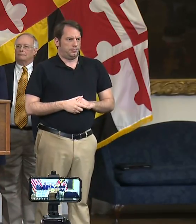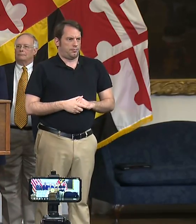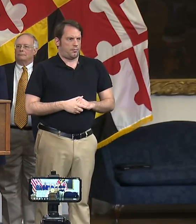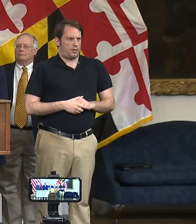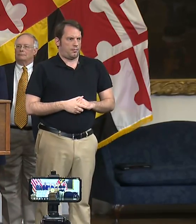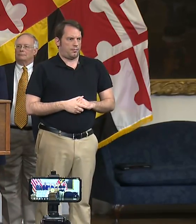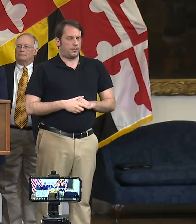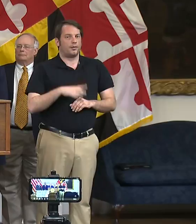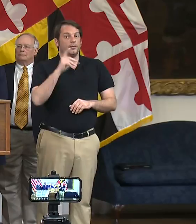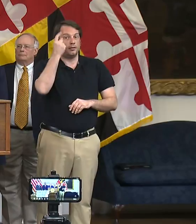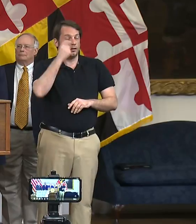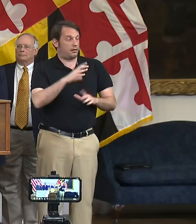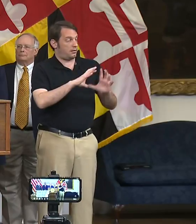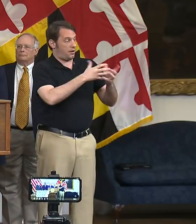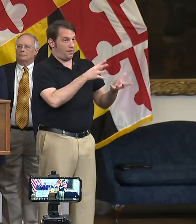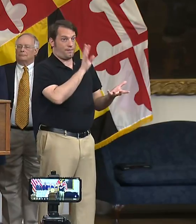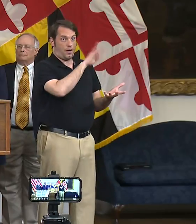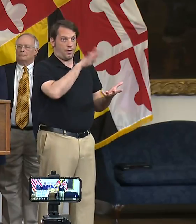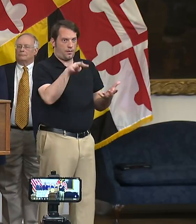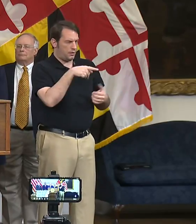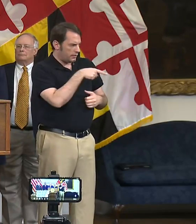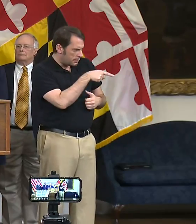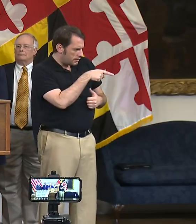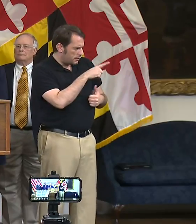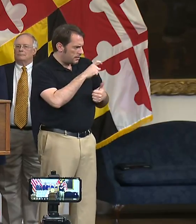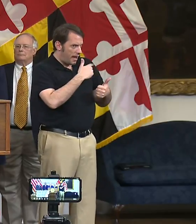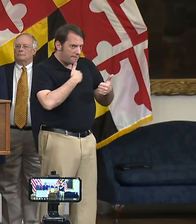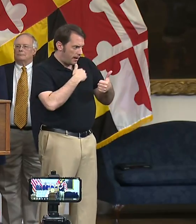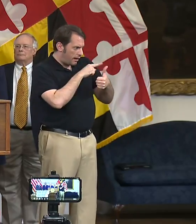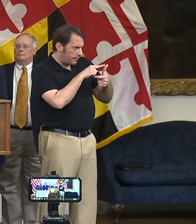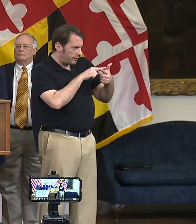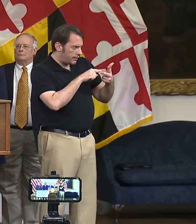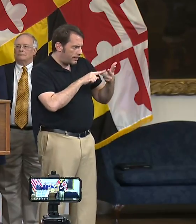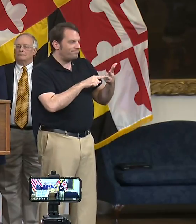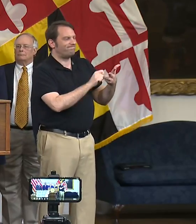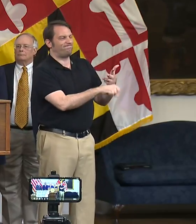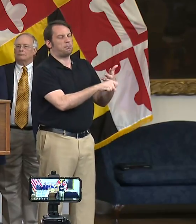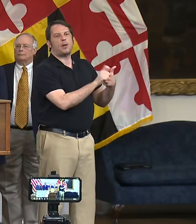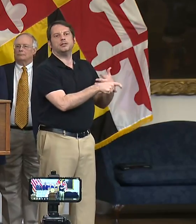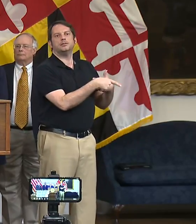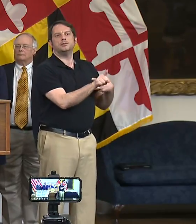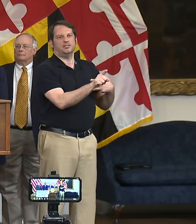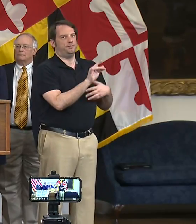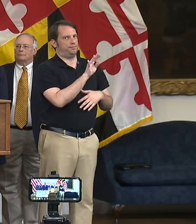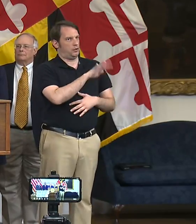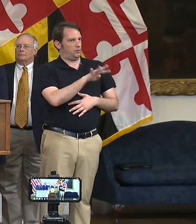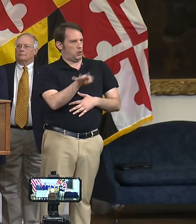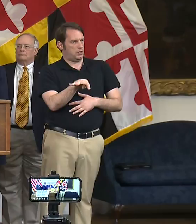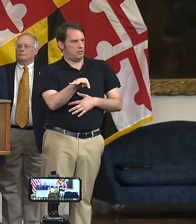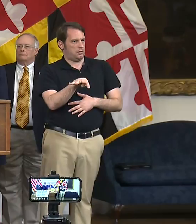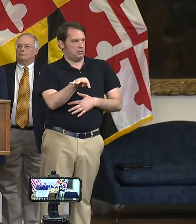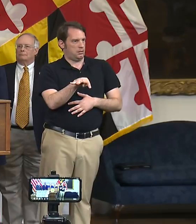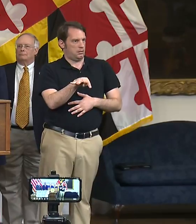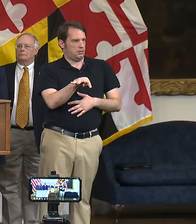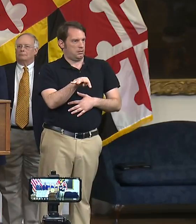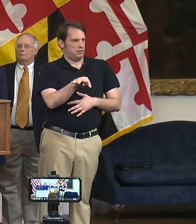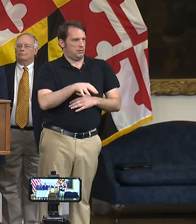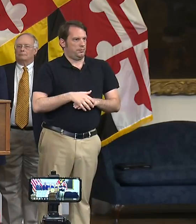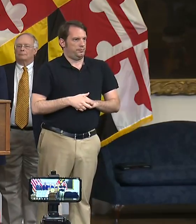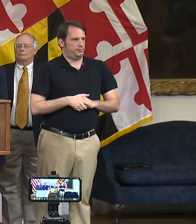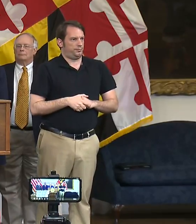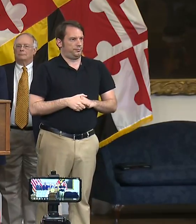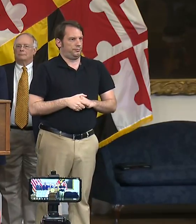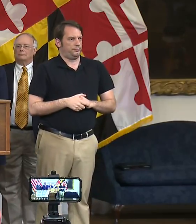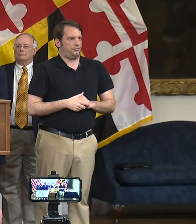33 total tests have come back negative. 3 tests have come back positive. 8 of them are still